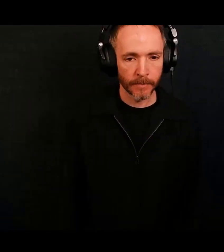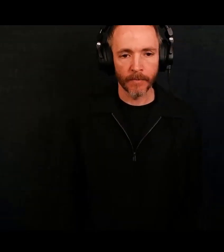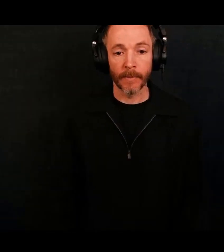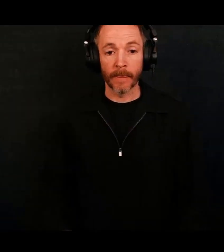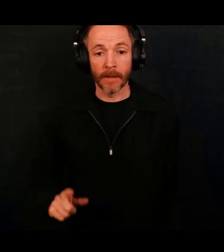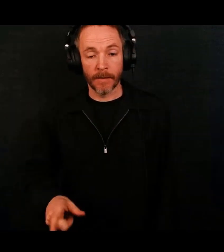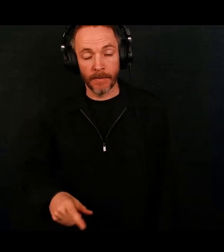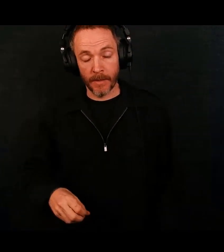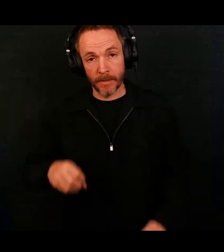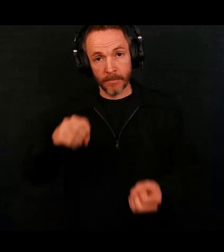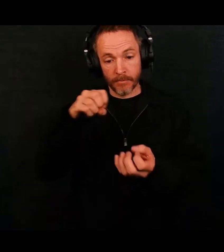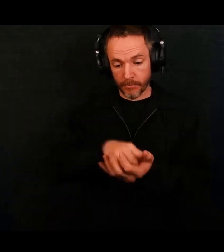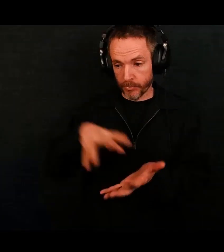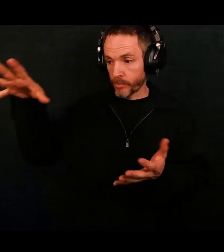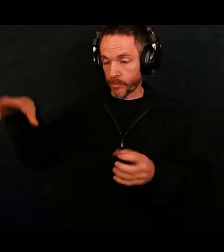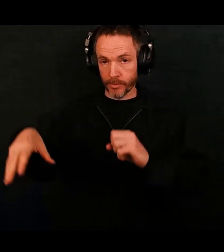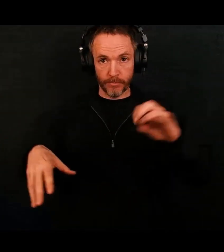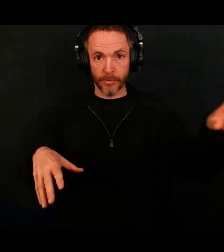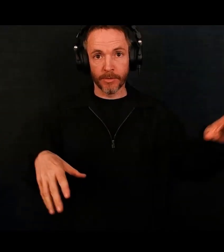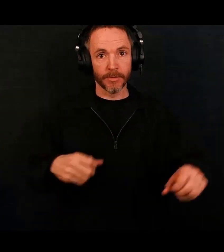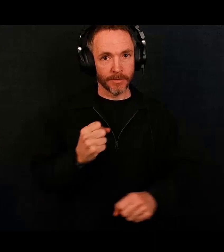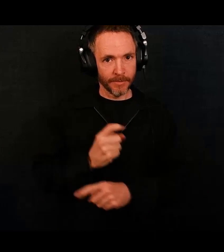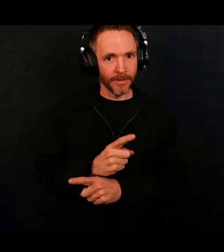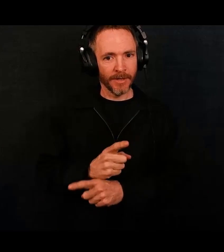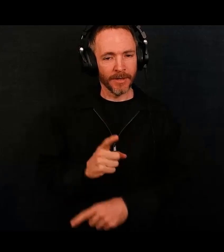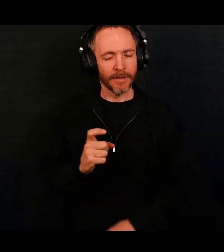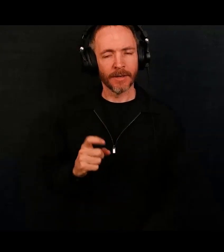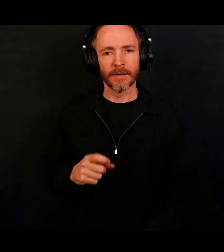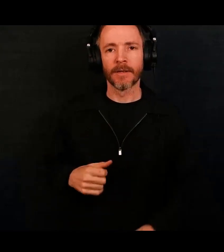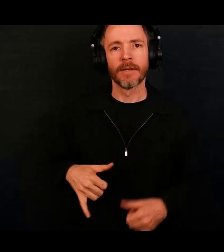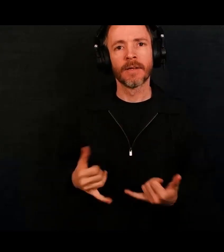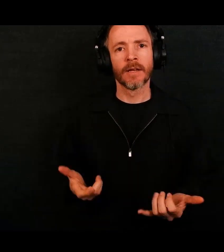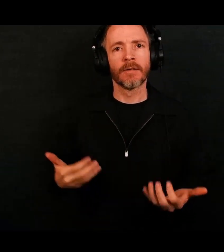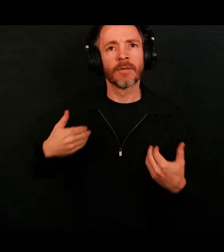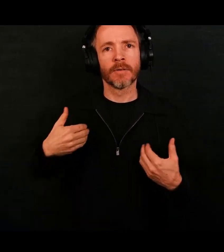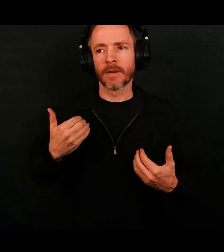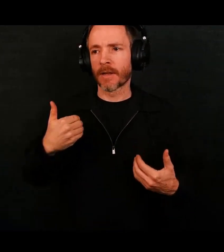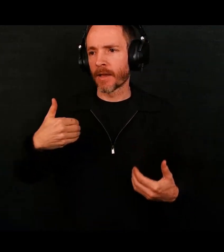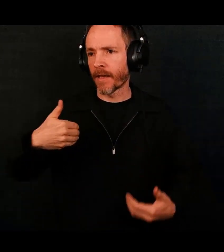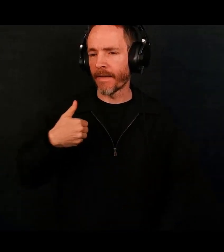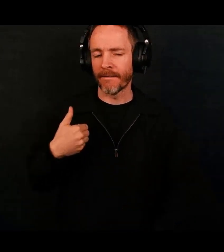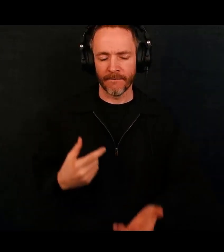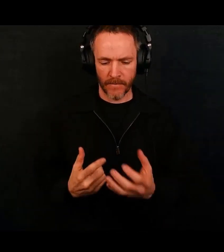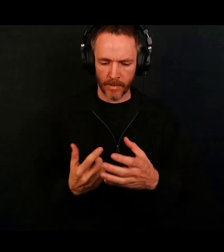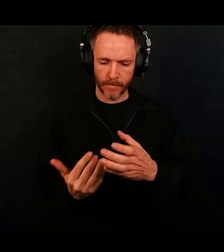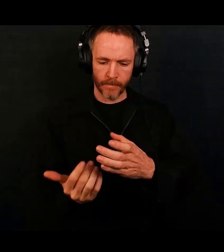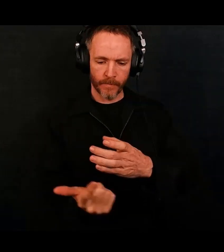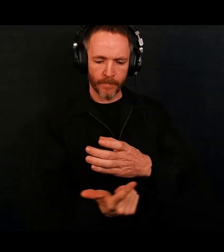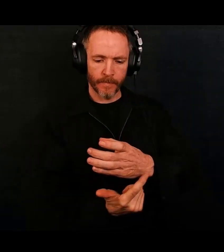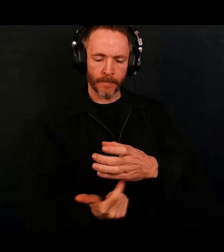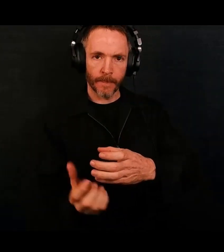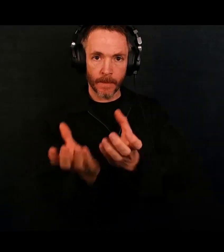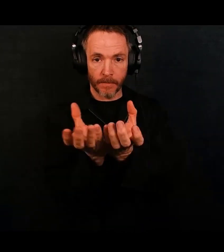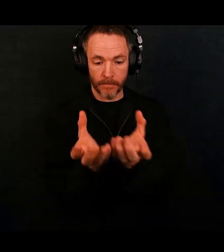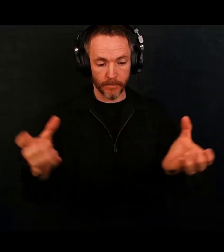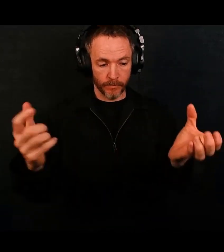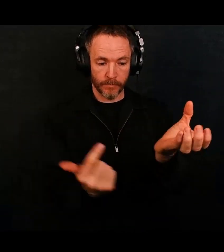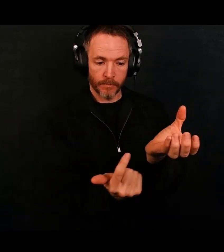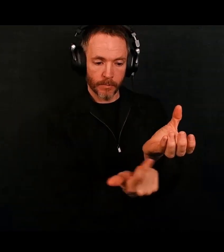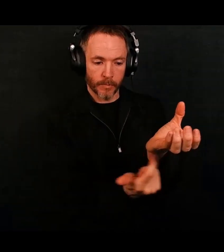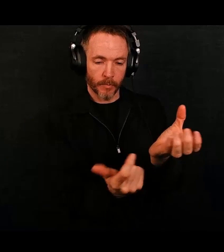That's pretty splashy, right? So now I want to have a drain, a little funnel, where I can